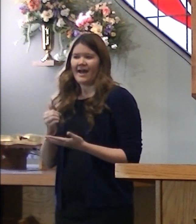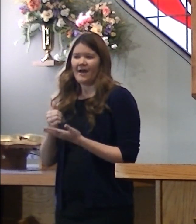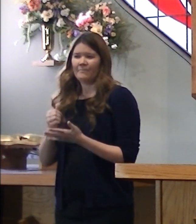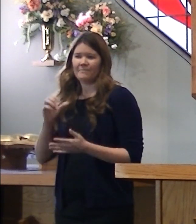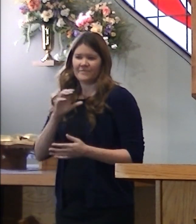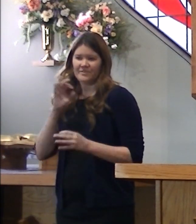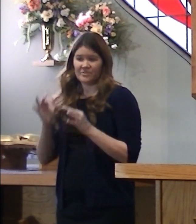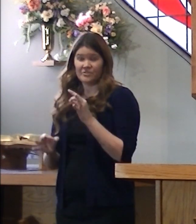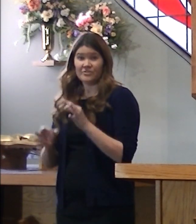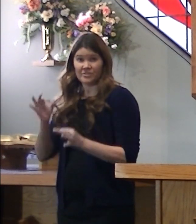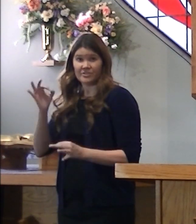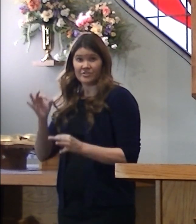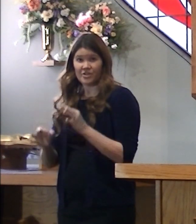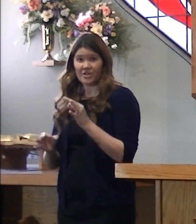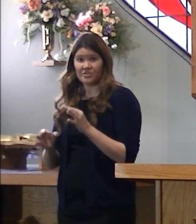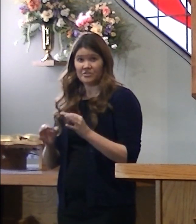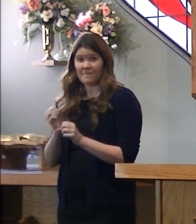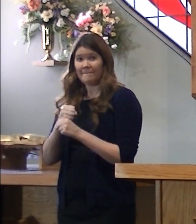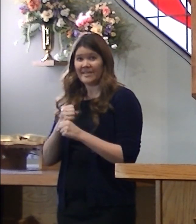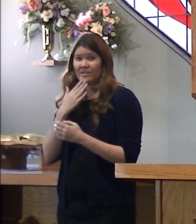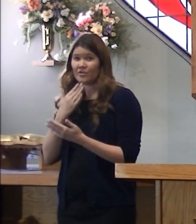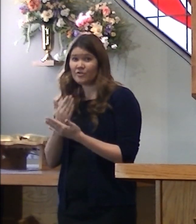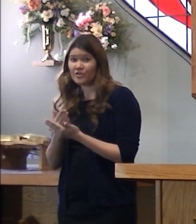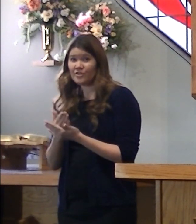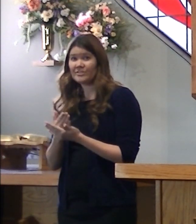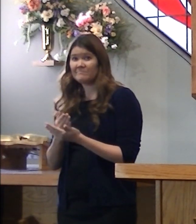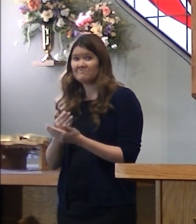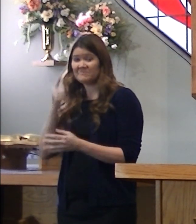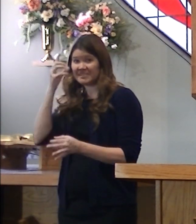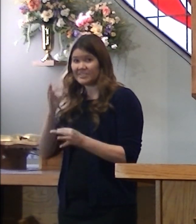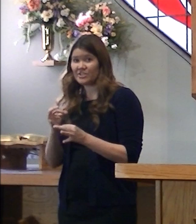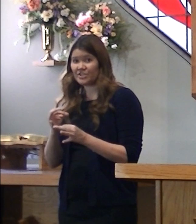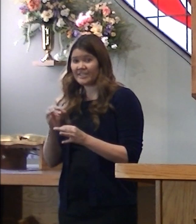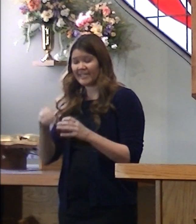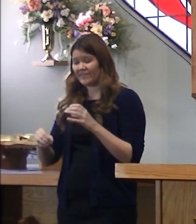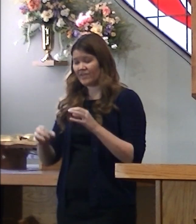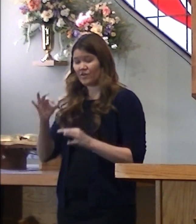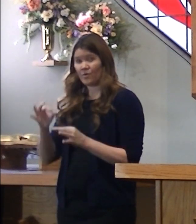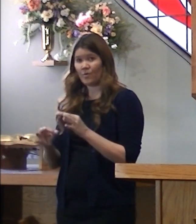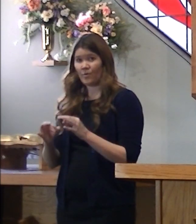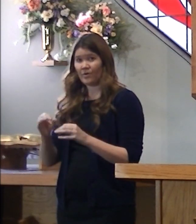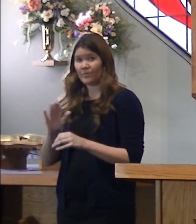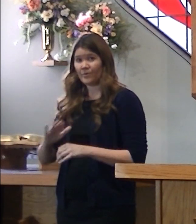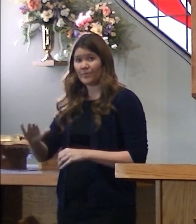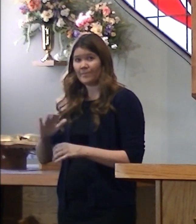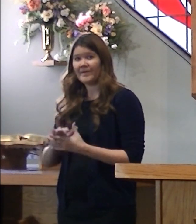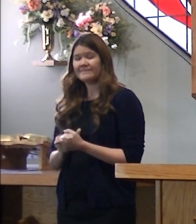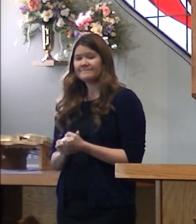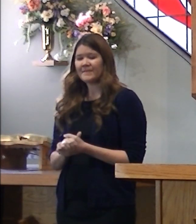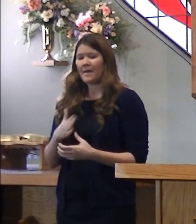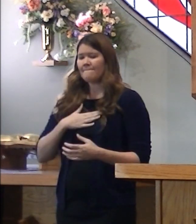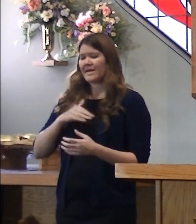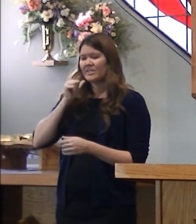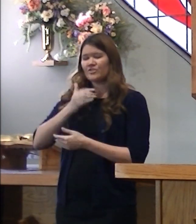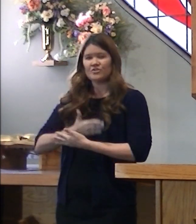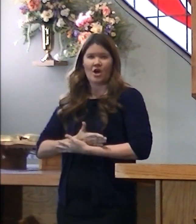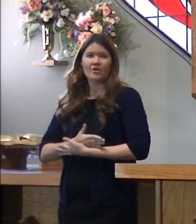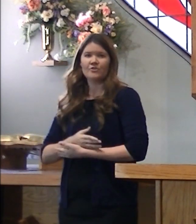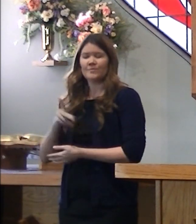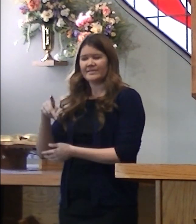made in the courtroom? My oldest daughter, who was once a county prosecutor and now is